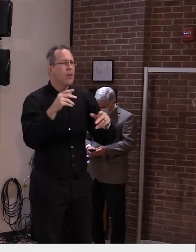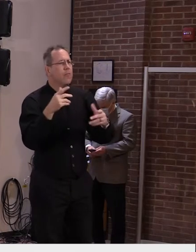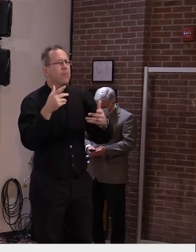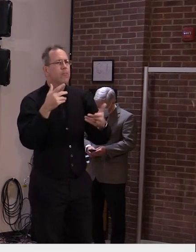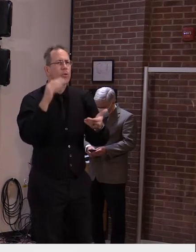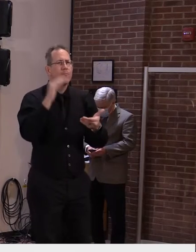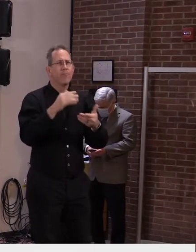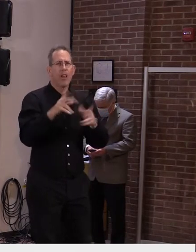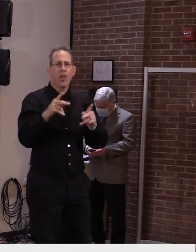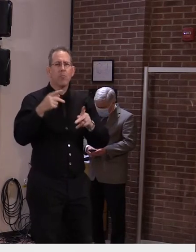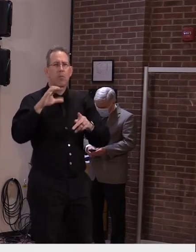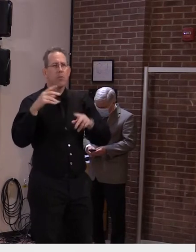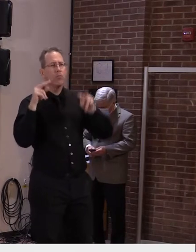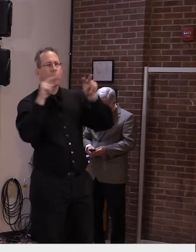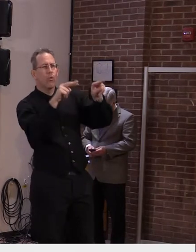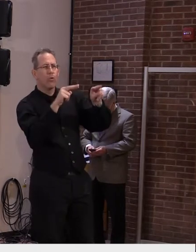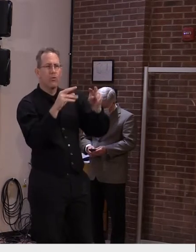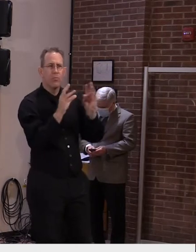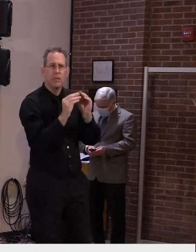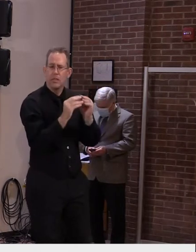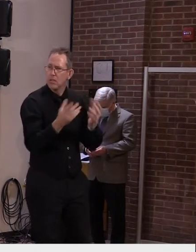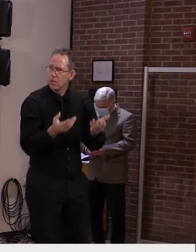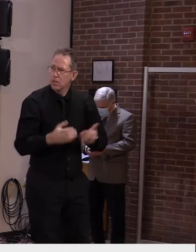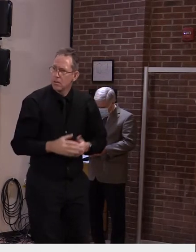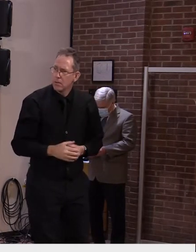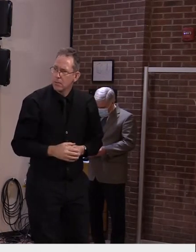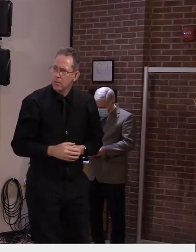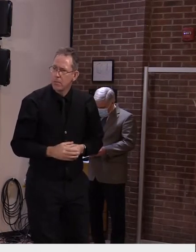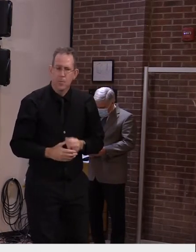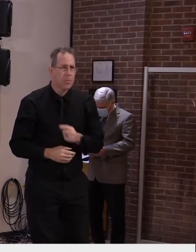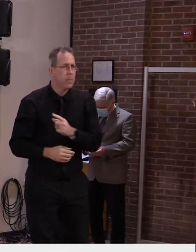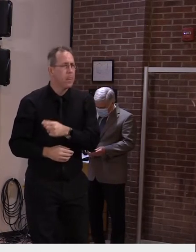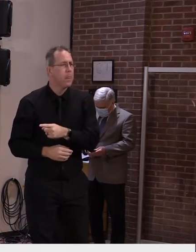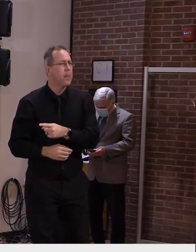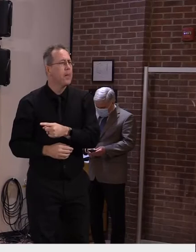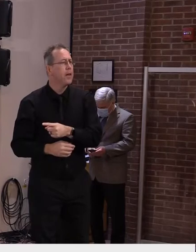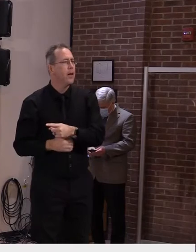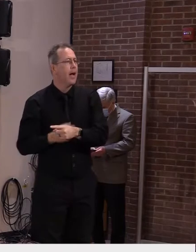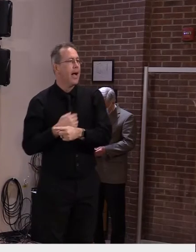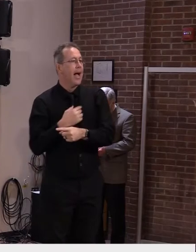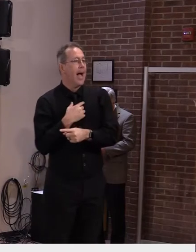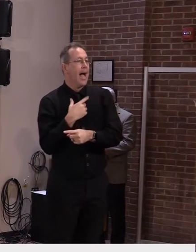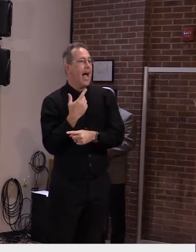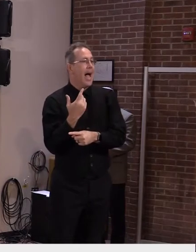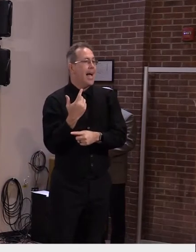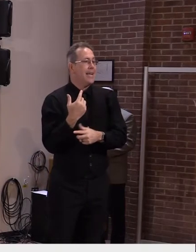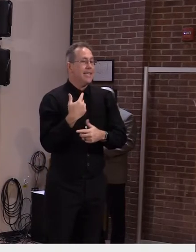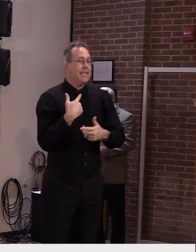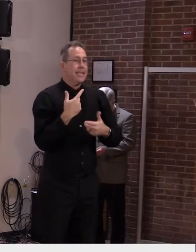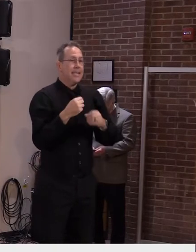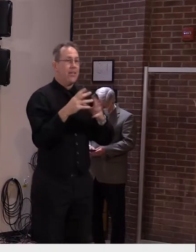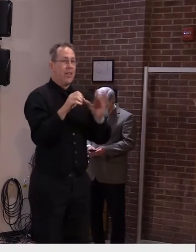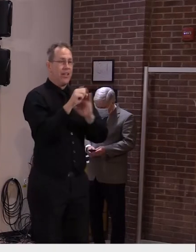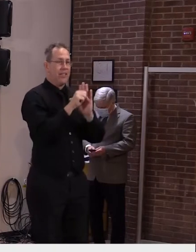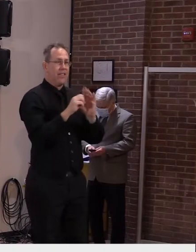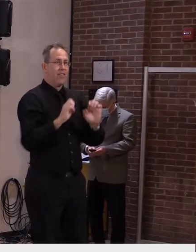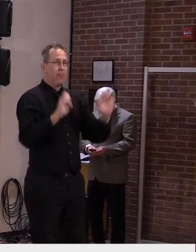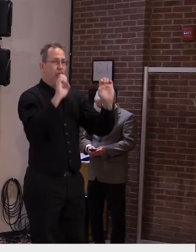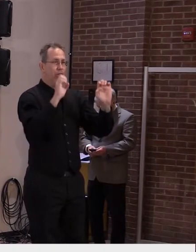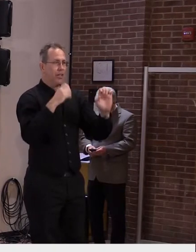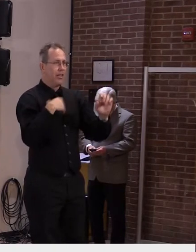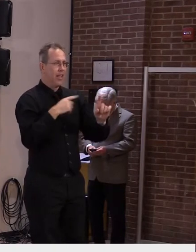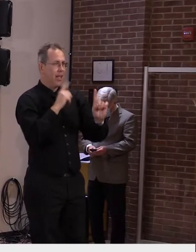Without a state of emergency, I'm not sure that we could do anything about that as the executive branch at this point. But the legislature is coming back